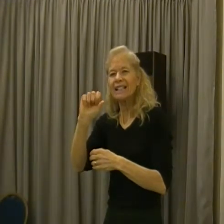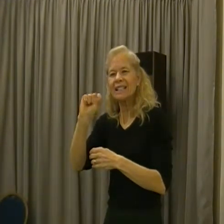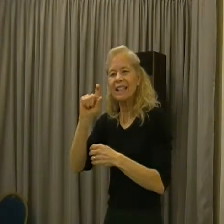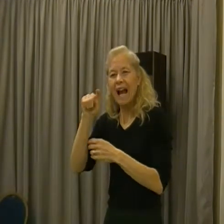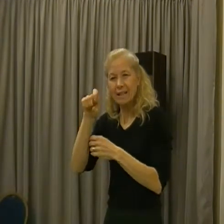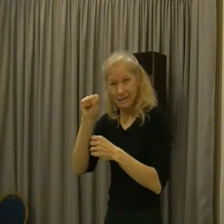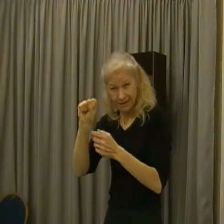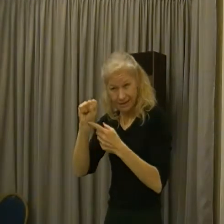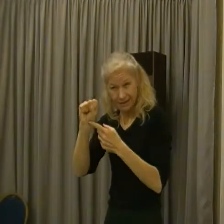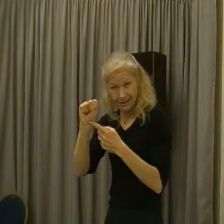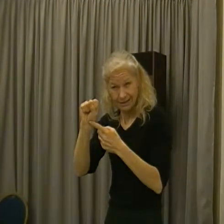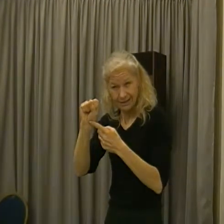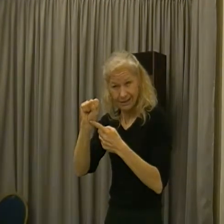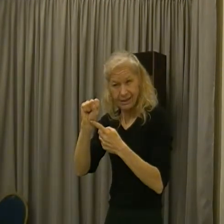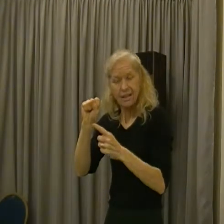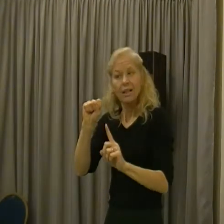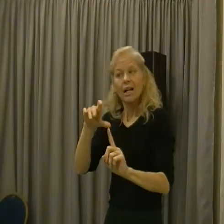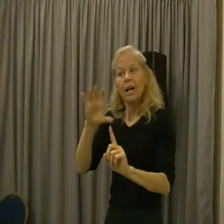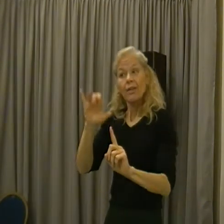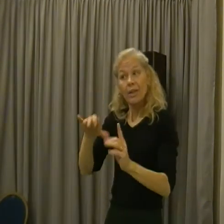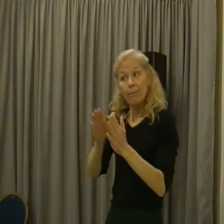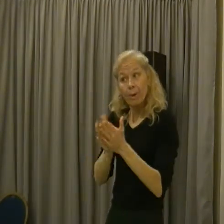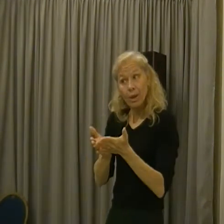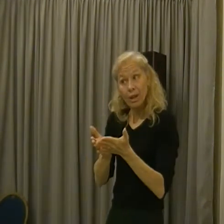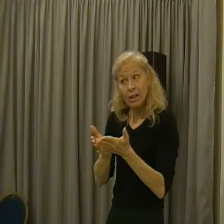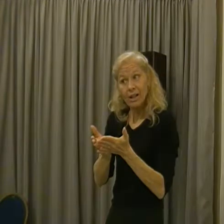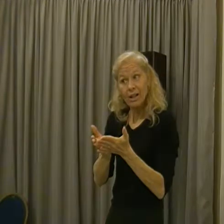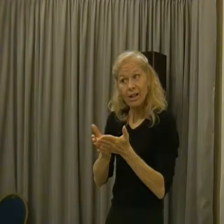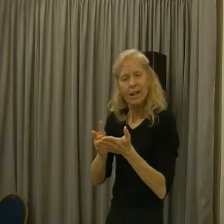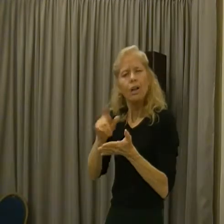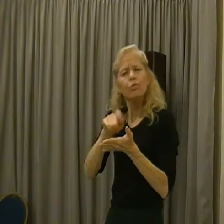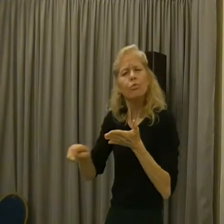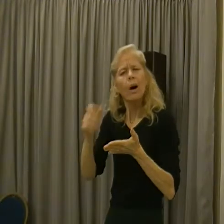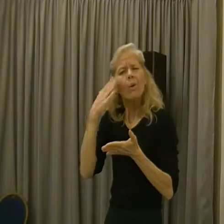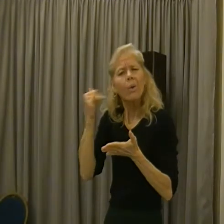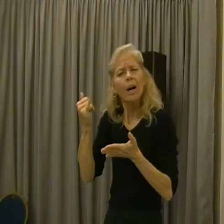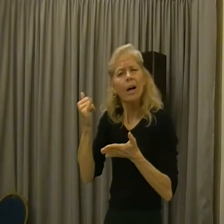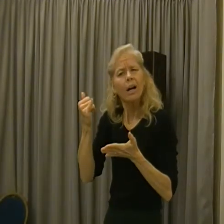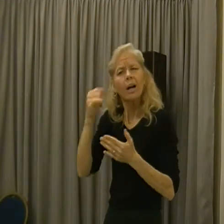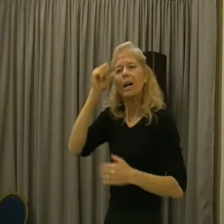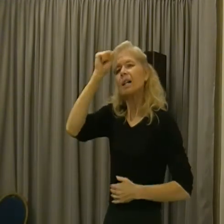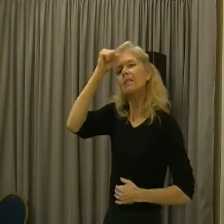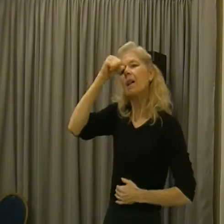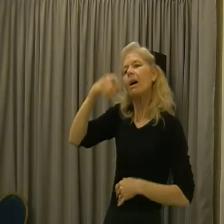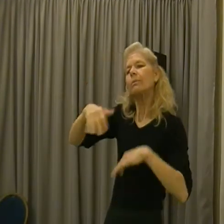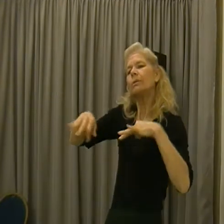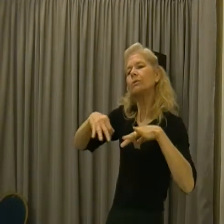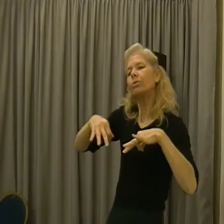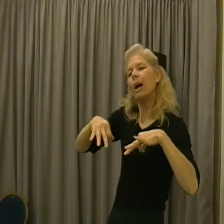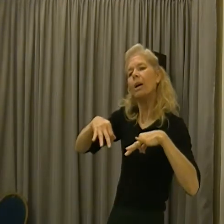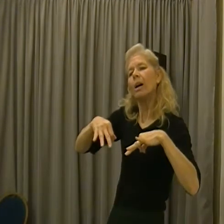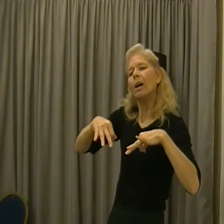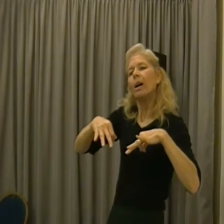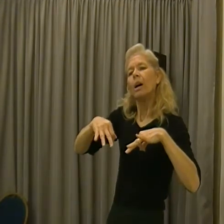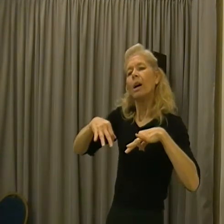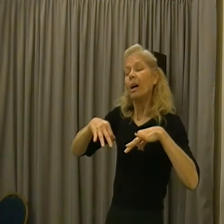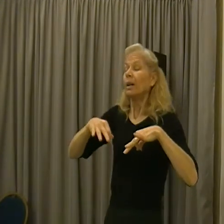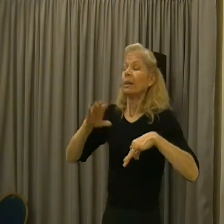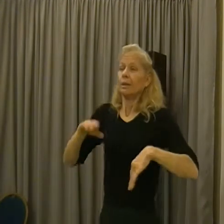singing and the arts. I tried everything, he says, and I just came up empty. And then he wound up to the end. What is the whole duty of man? Just to obey